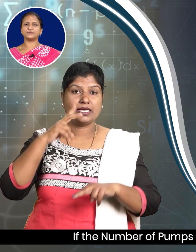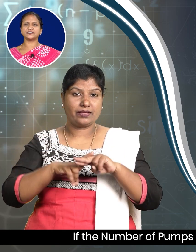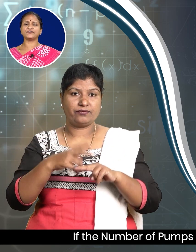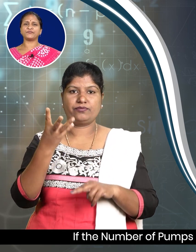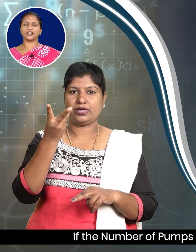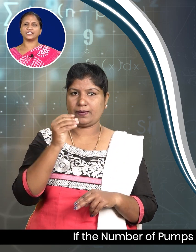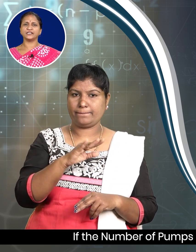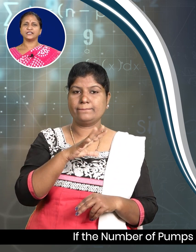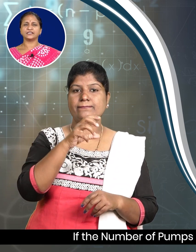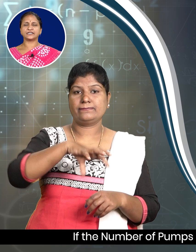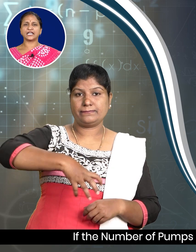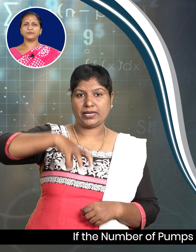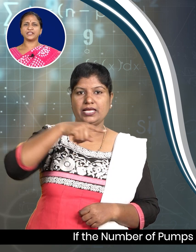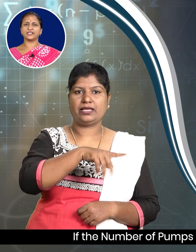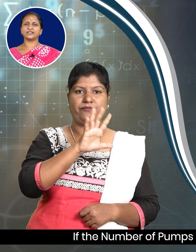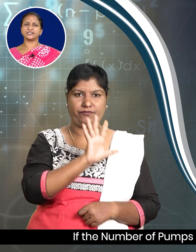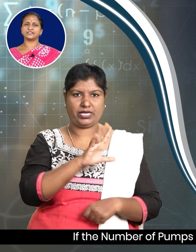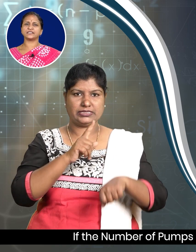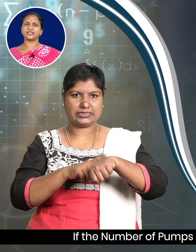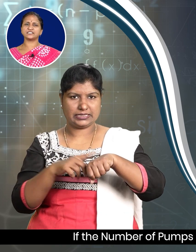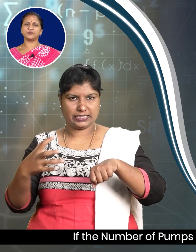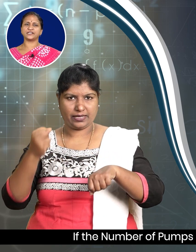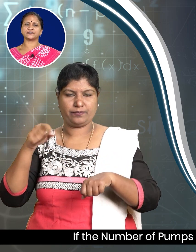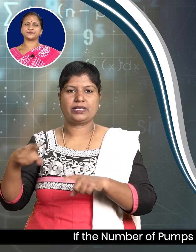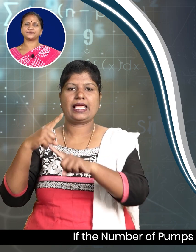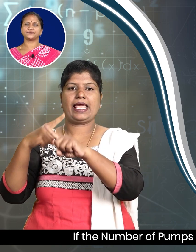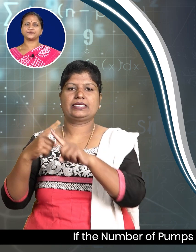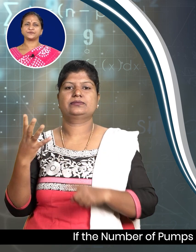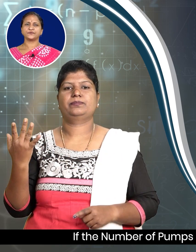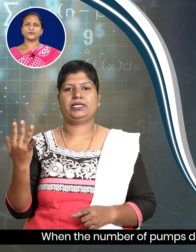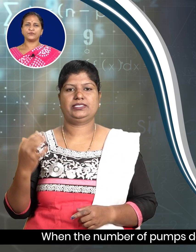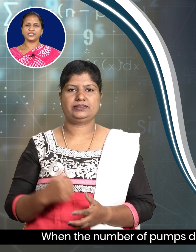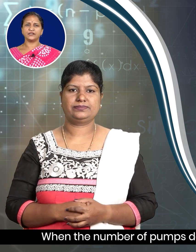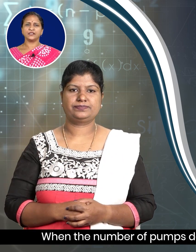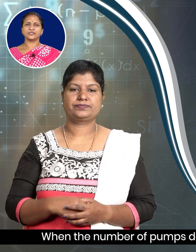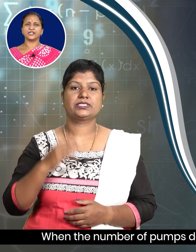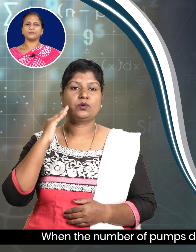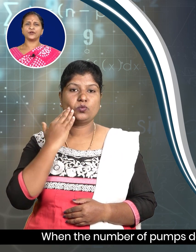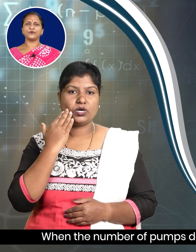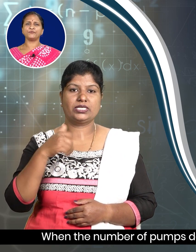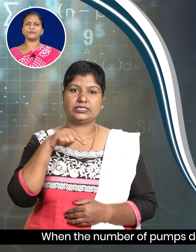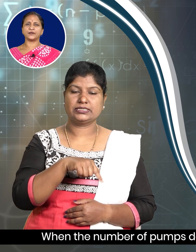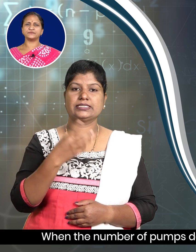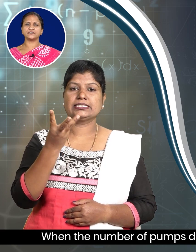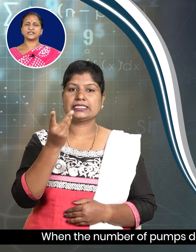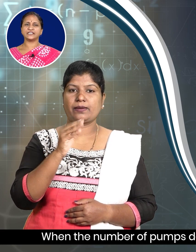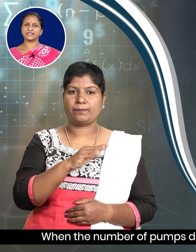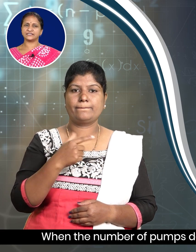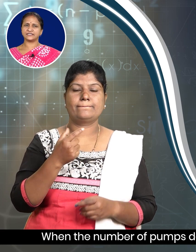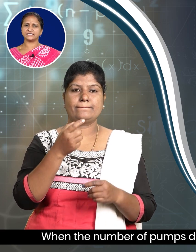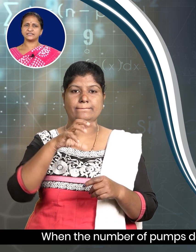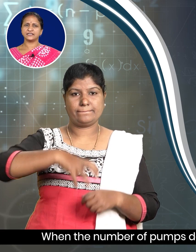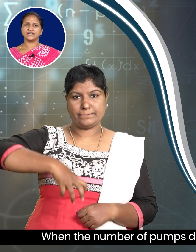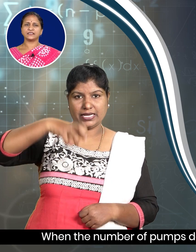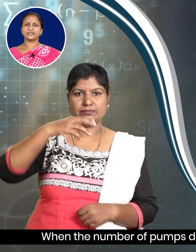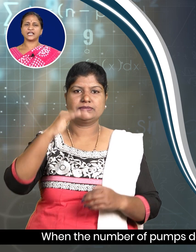of pumps are 5, the time taken is x minutes. When the number of pumps